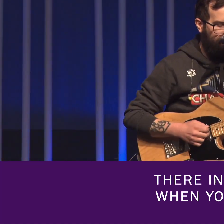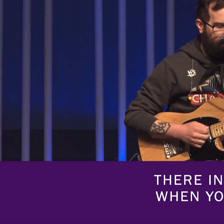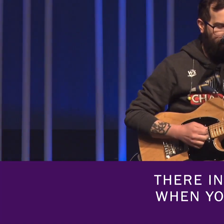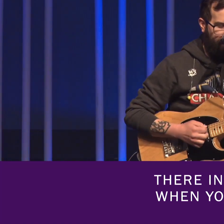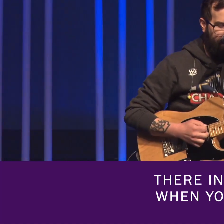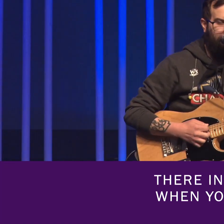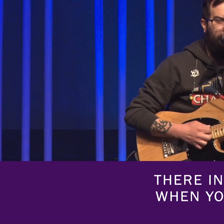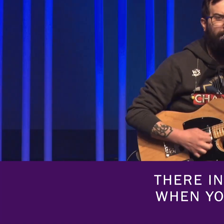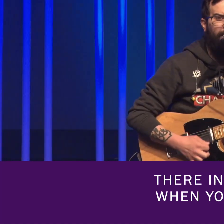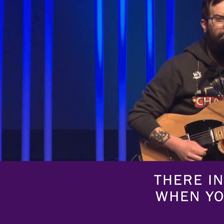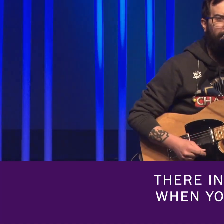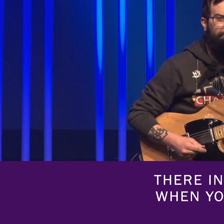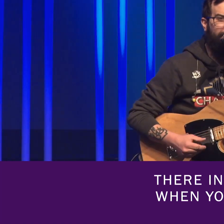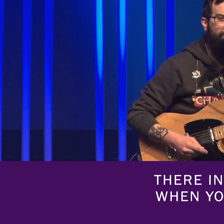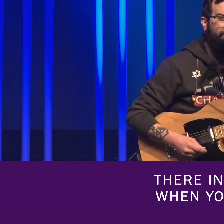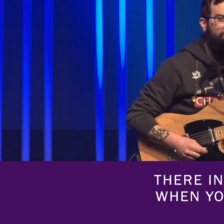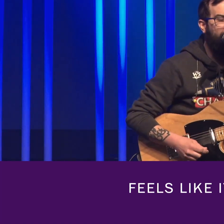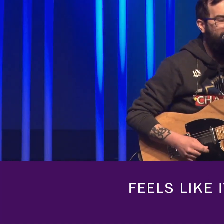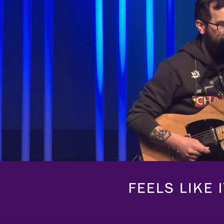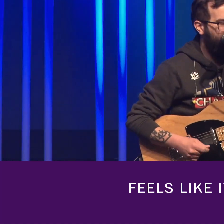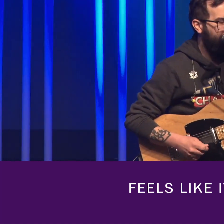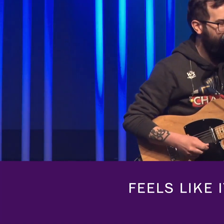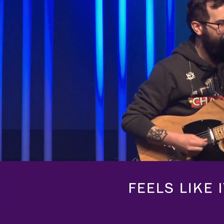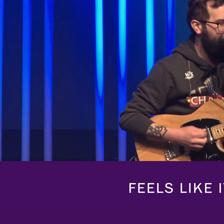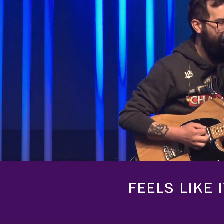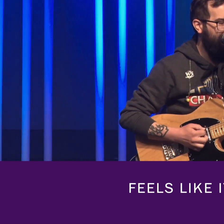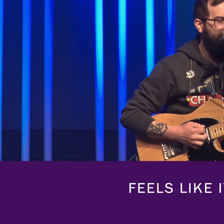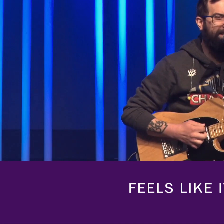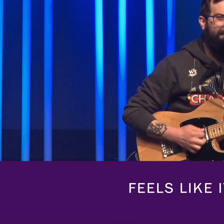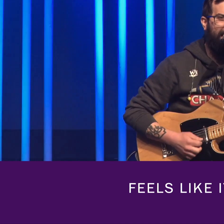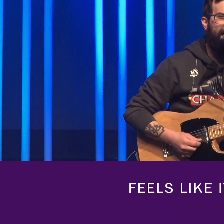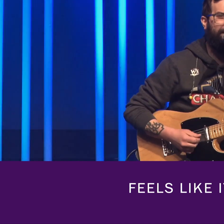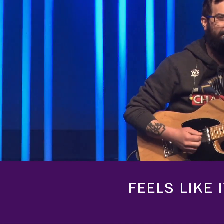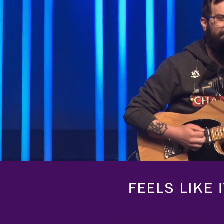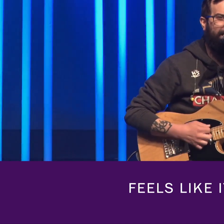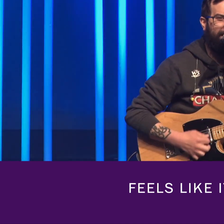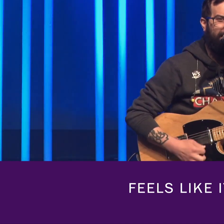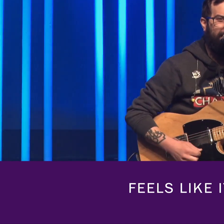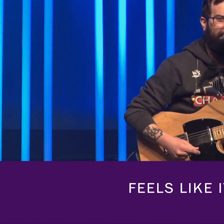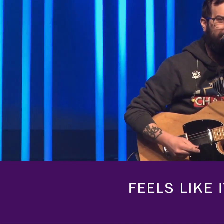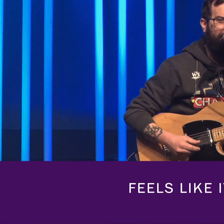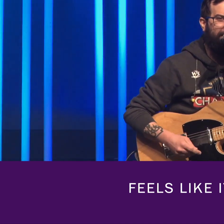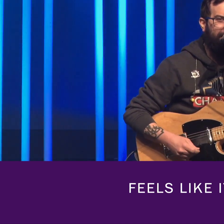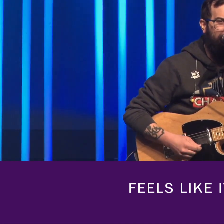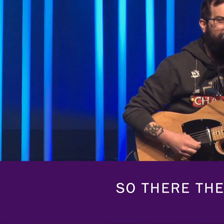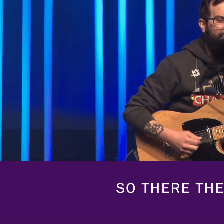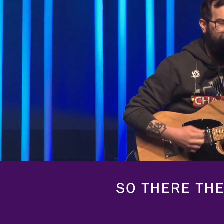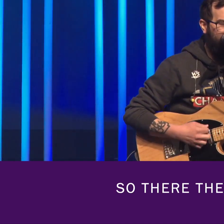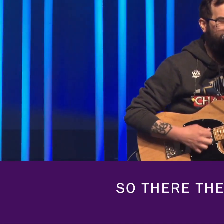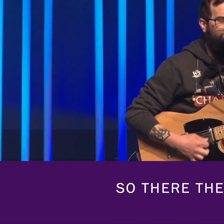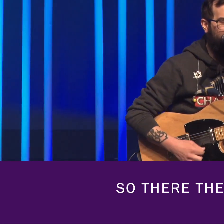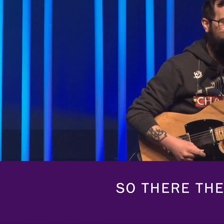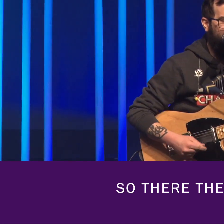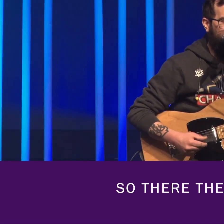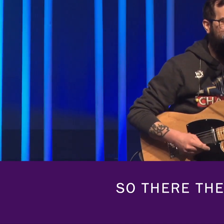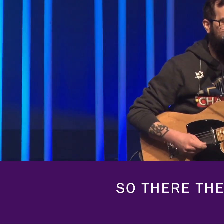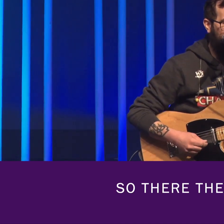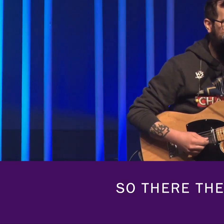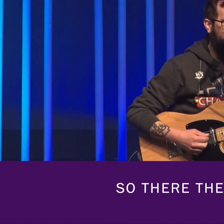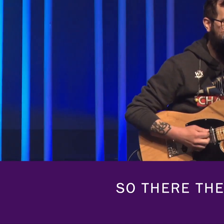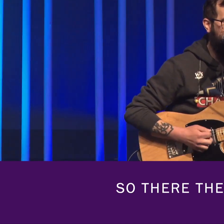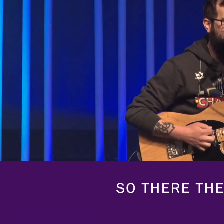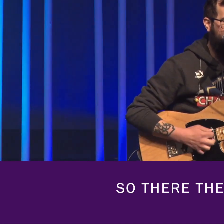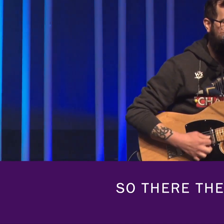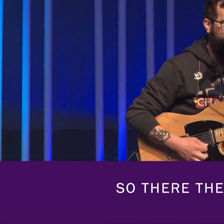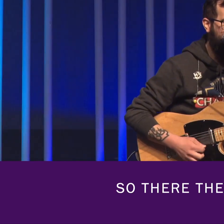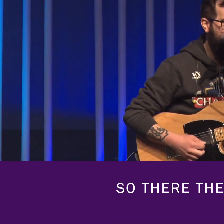Days when your heart feels like it's caving in, so that the